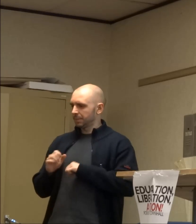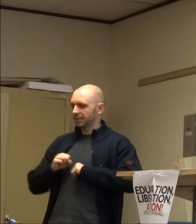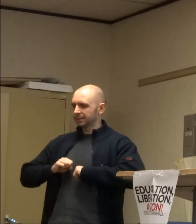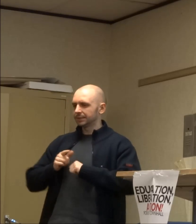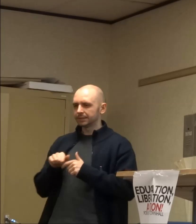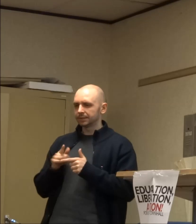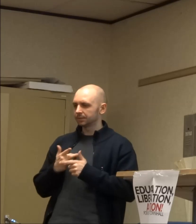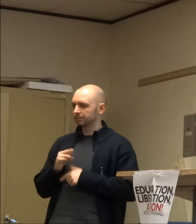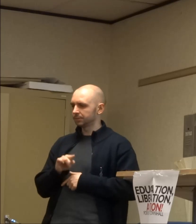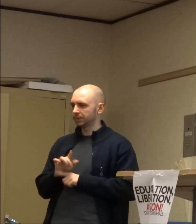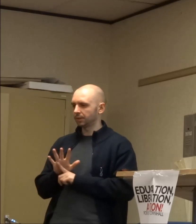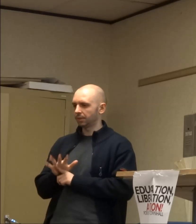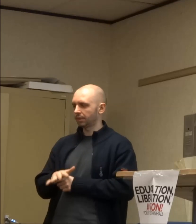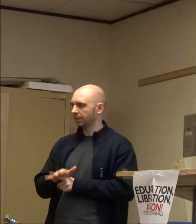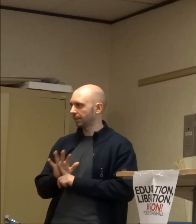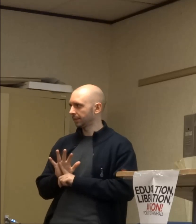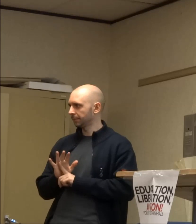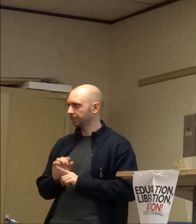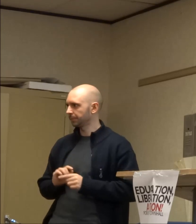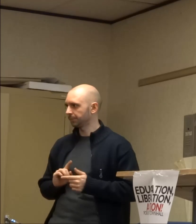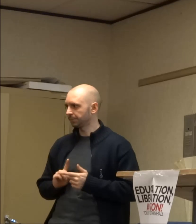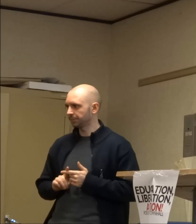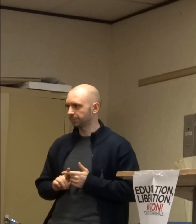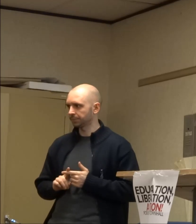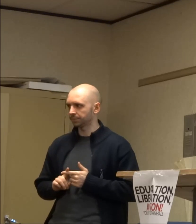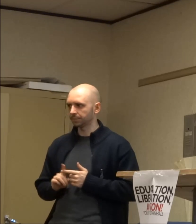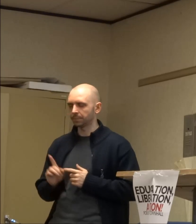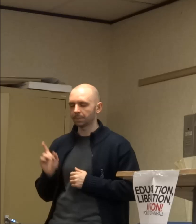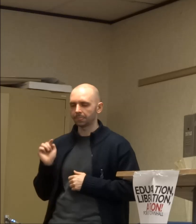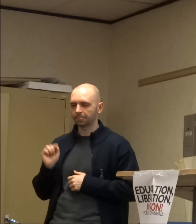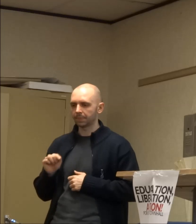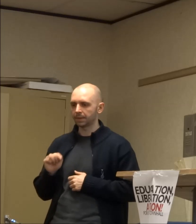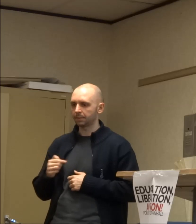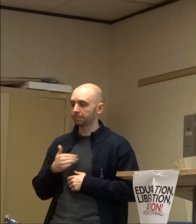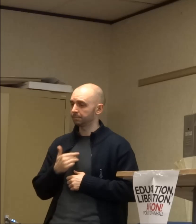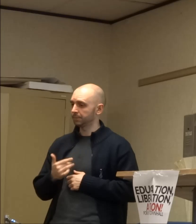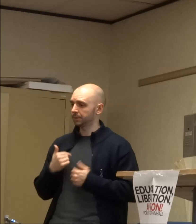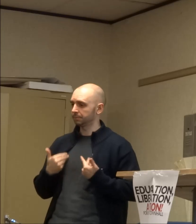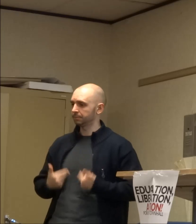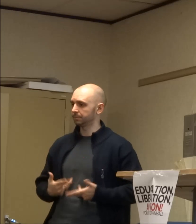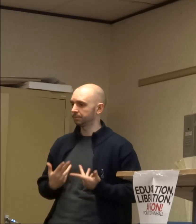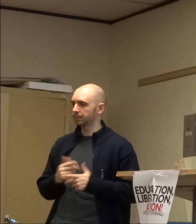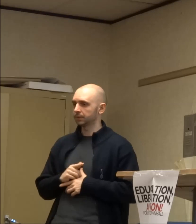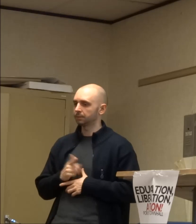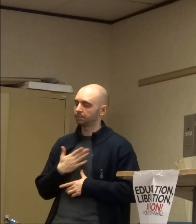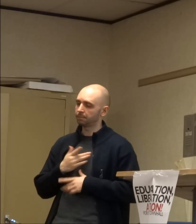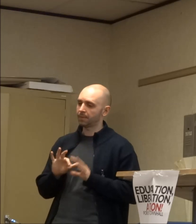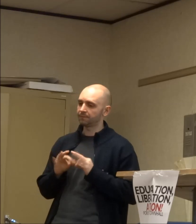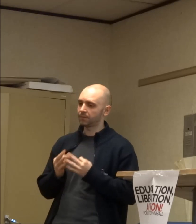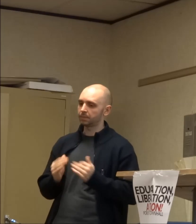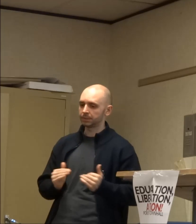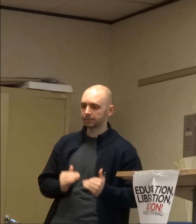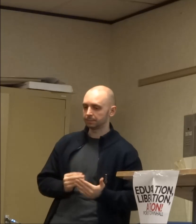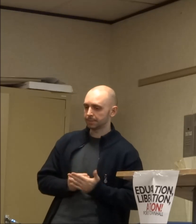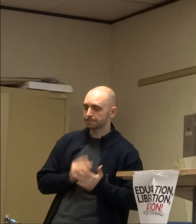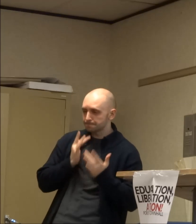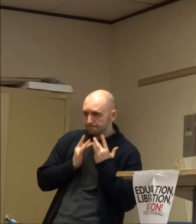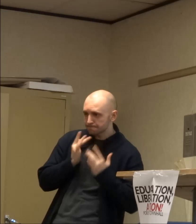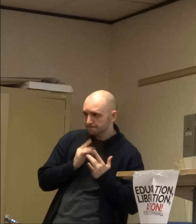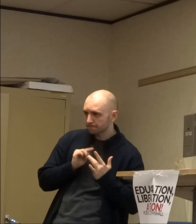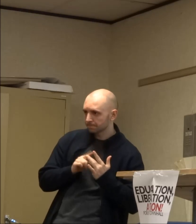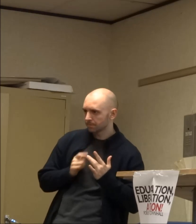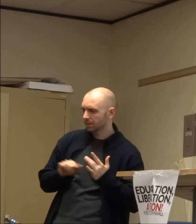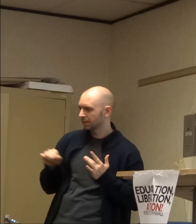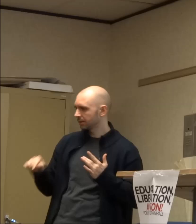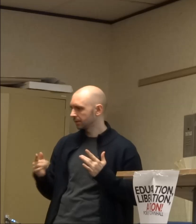of this awareness for me as a diasporic woman of color from a low-income family is that I have to teach myself how to navigate this violence every